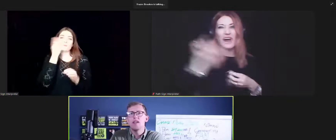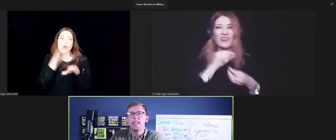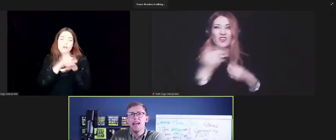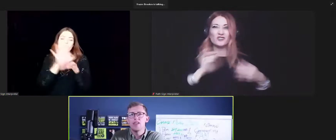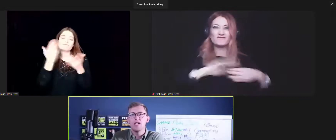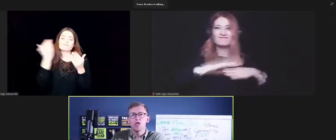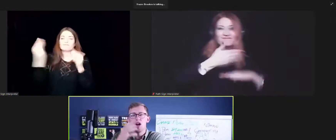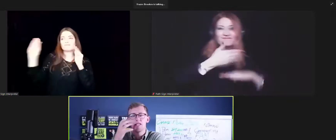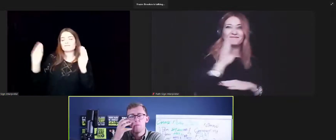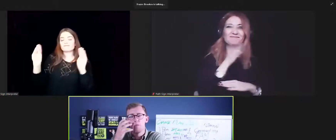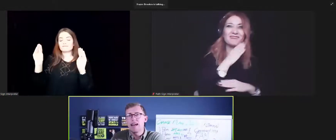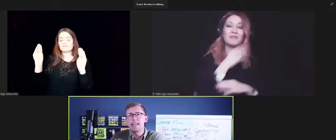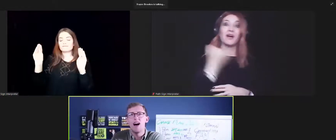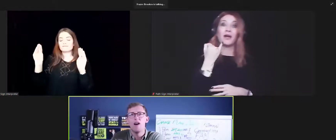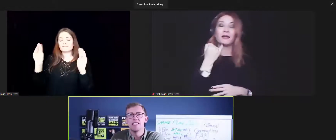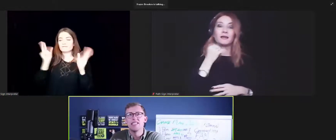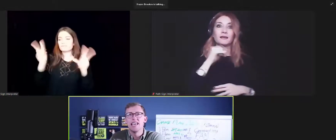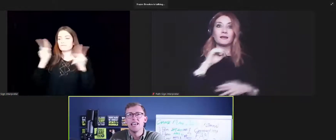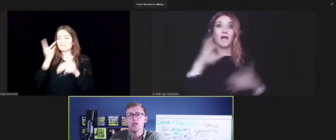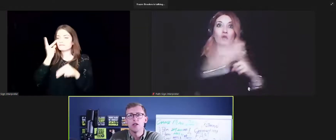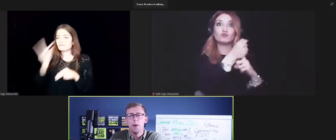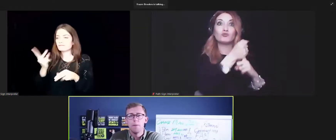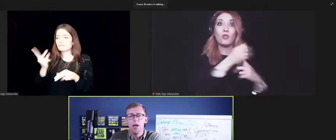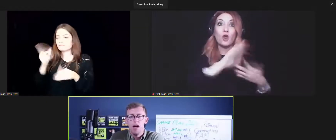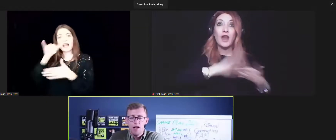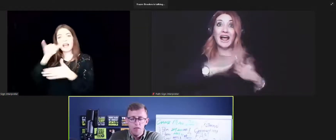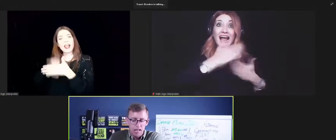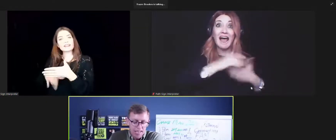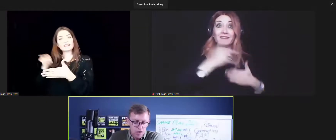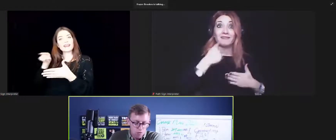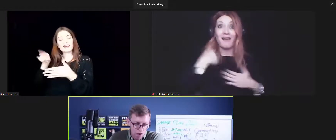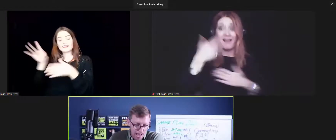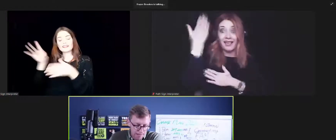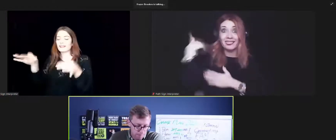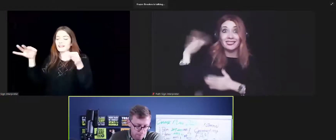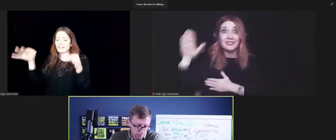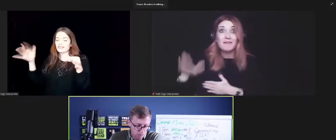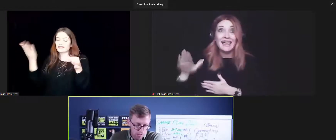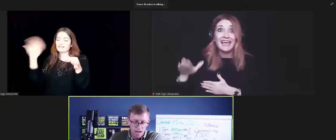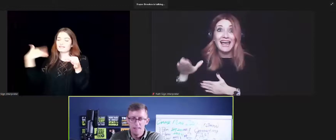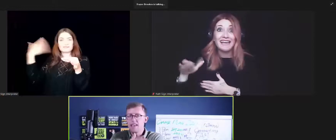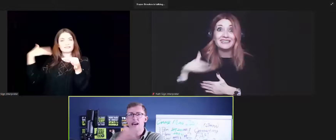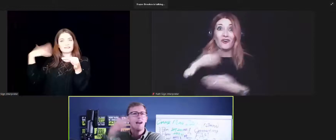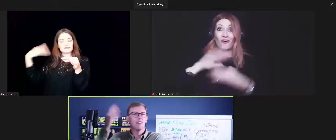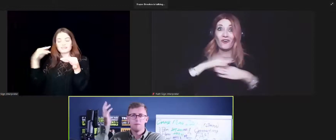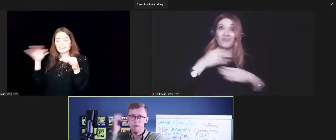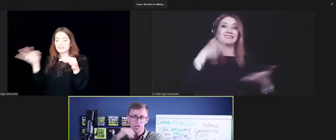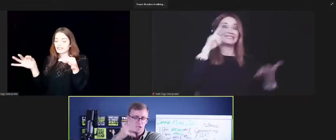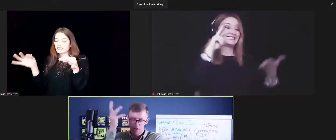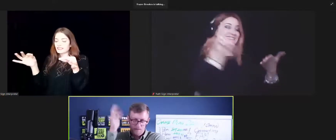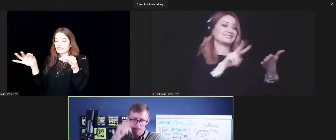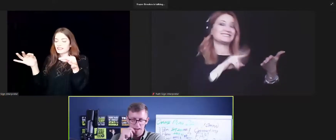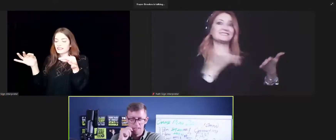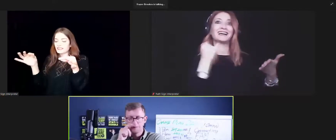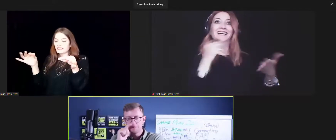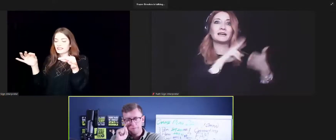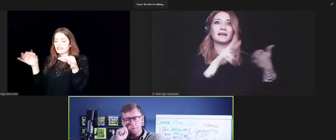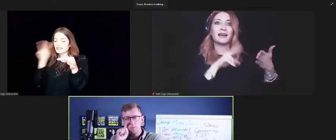to read the letter, he started to break down into tears. The letter read, Dear Mrs.